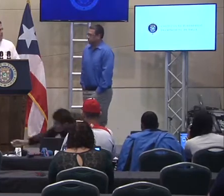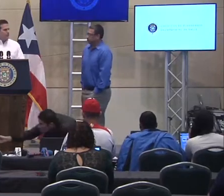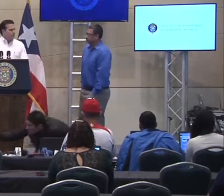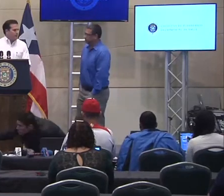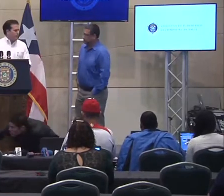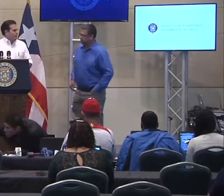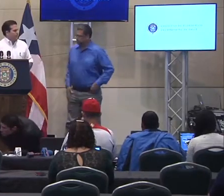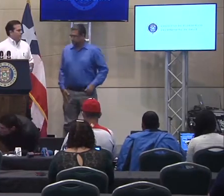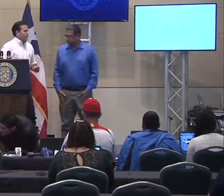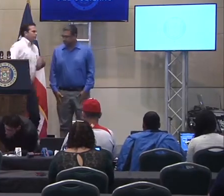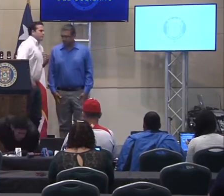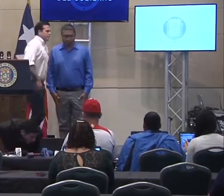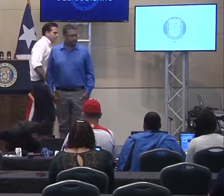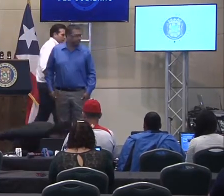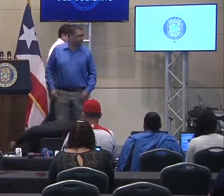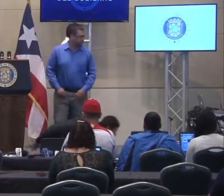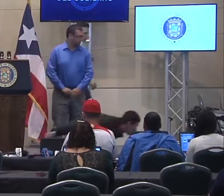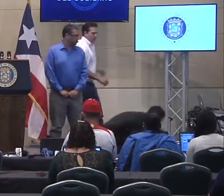Gracias.